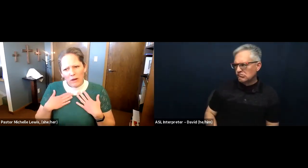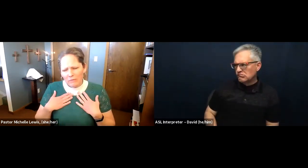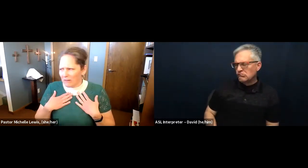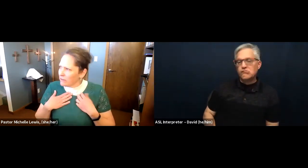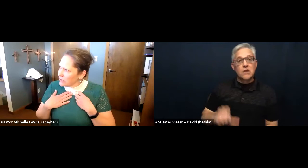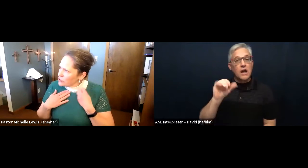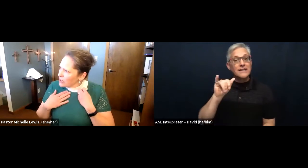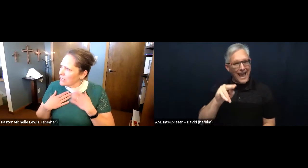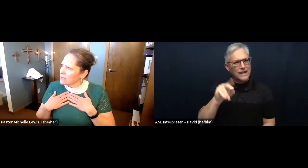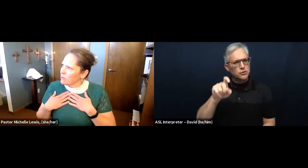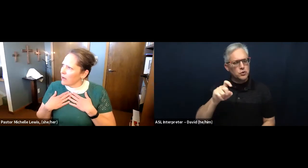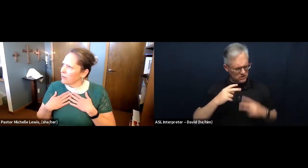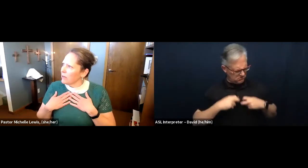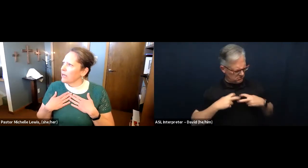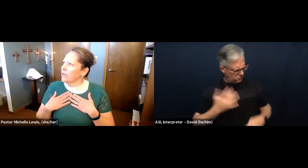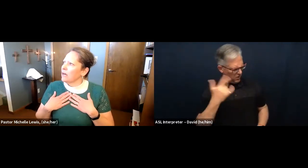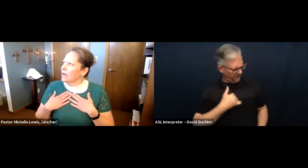like, why am I feeling jealous?